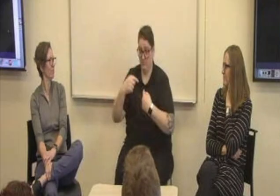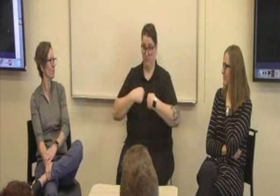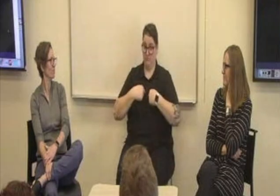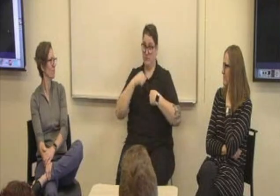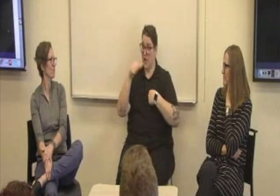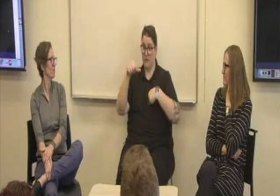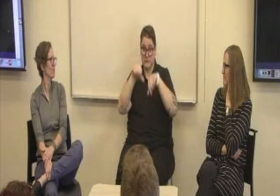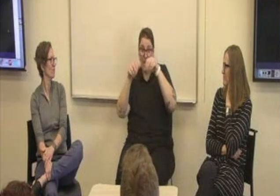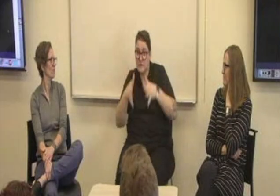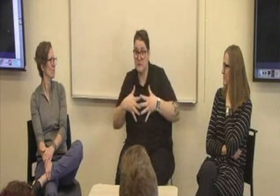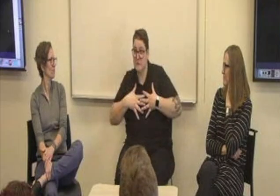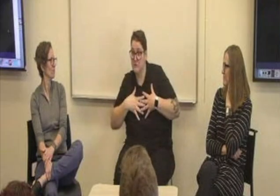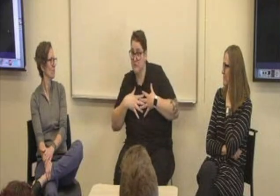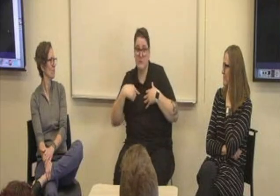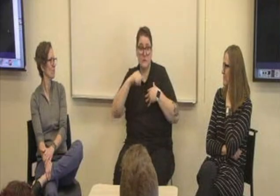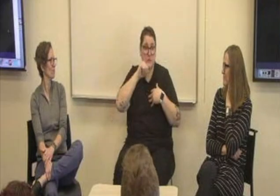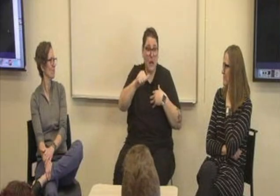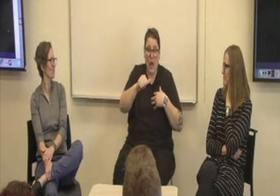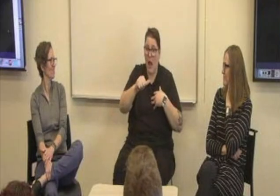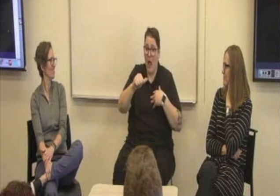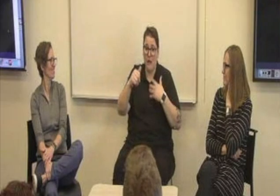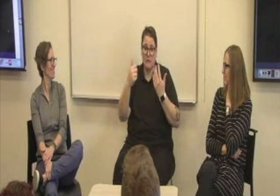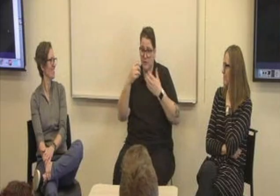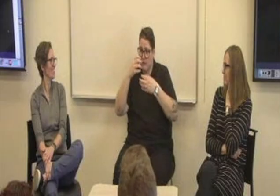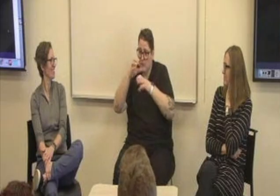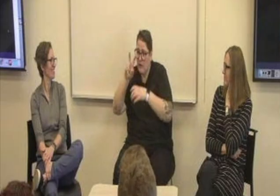different interpreters and interpreter styles.